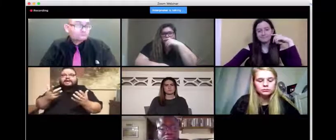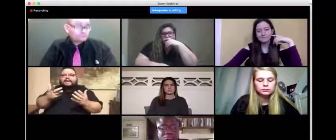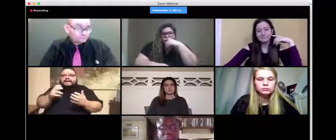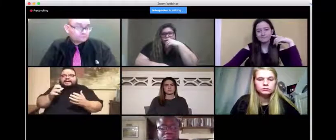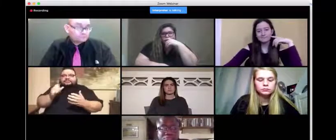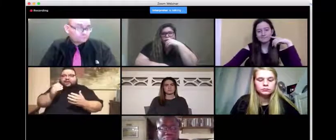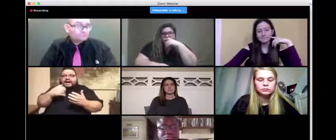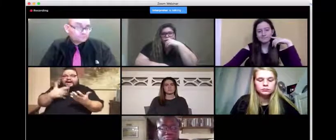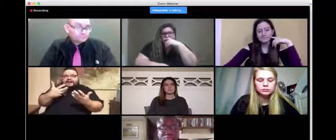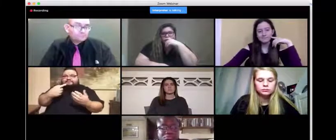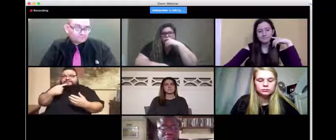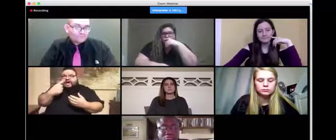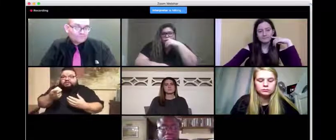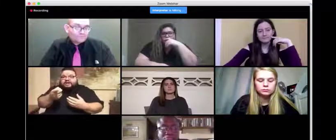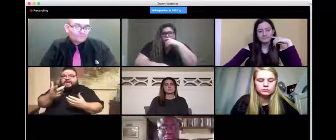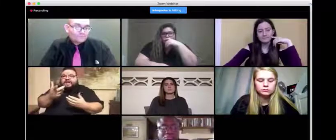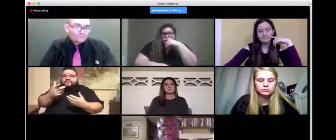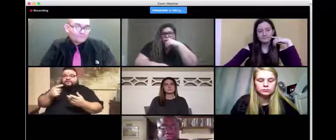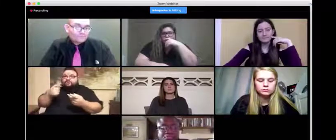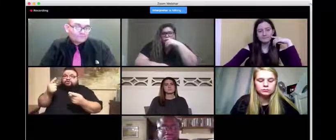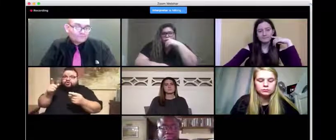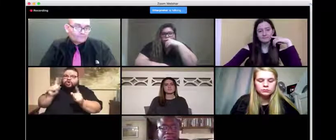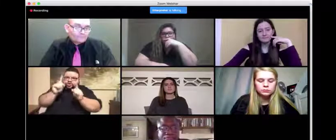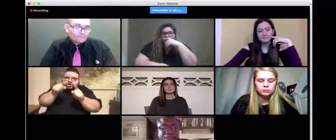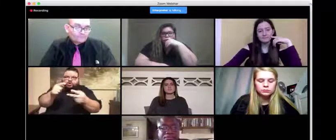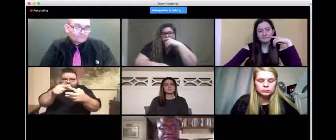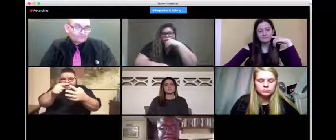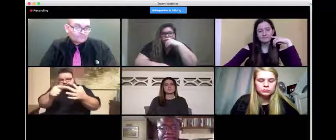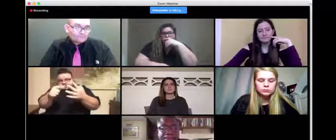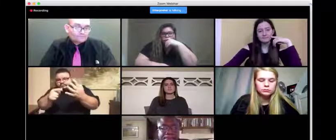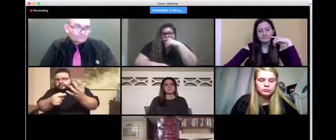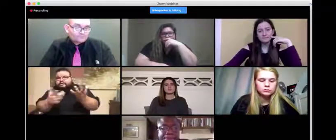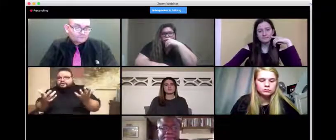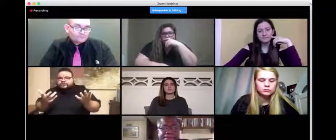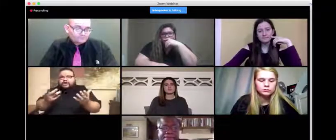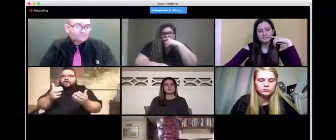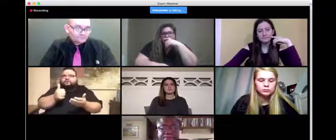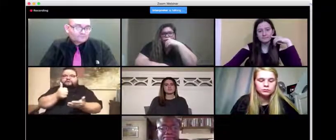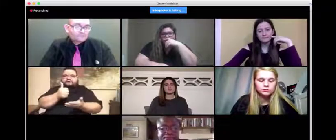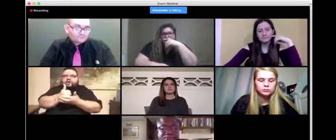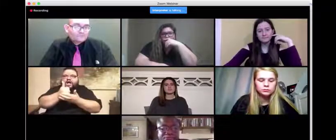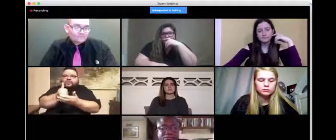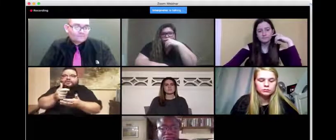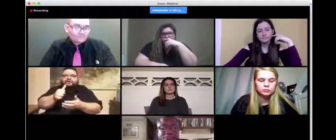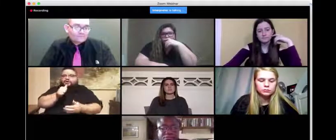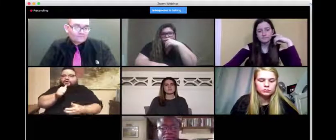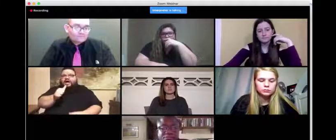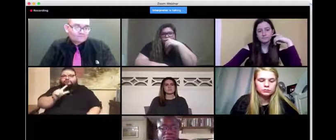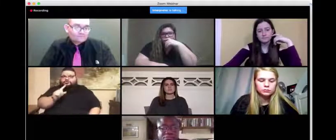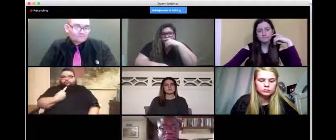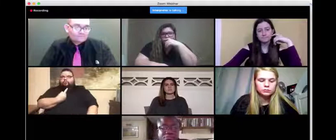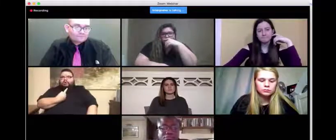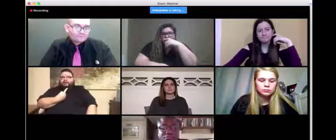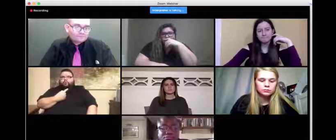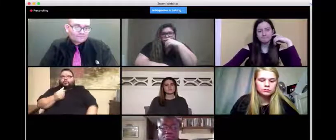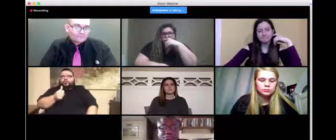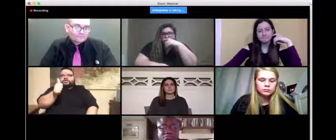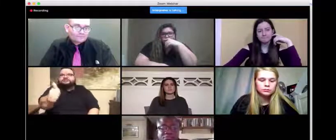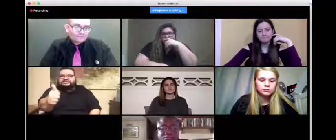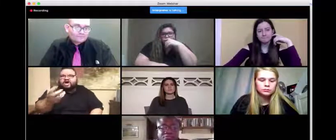different websites, these different resources, and, I'm not the only person I can help you, but there's so many good deaf people around